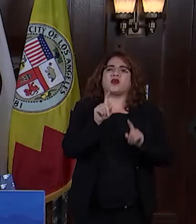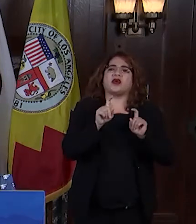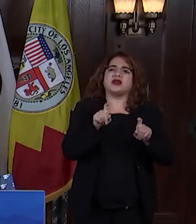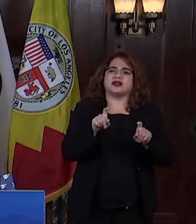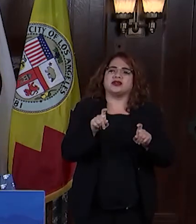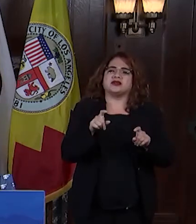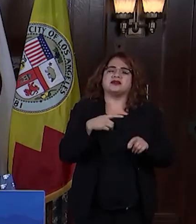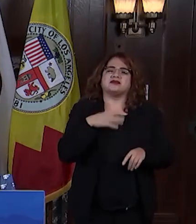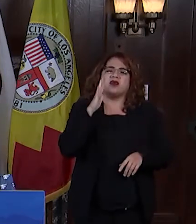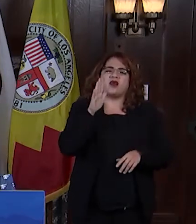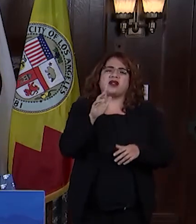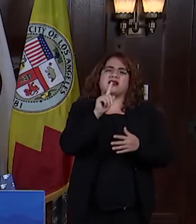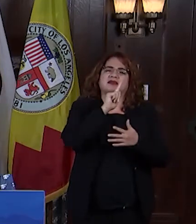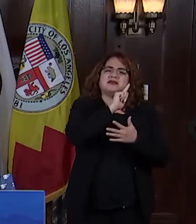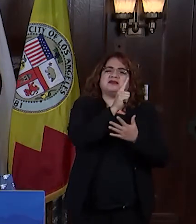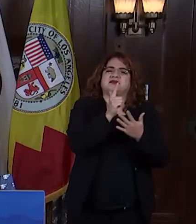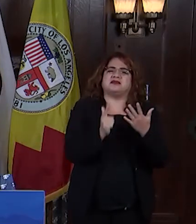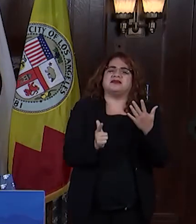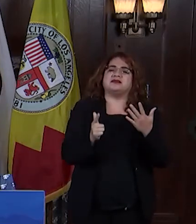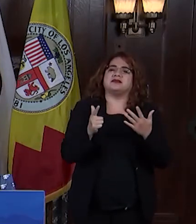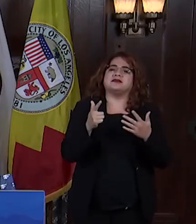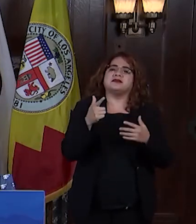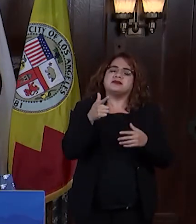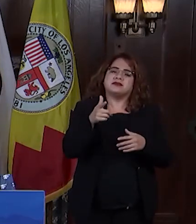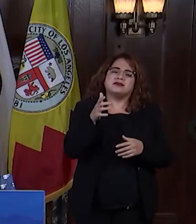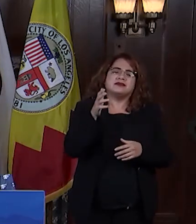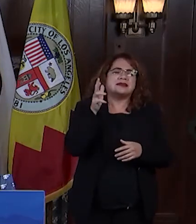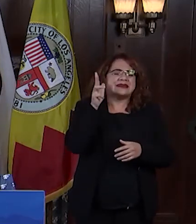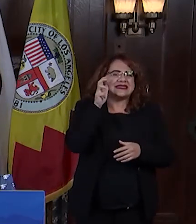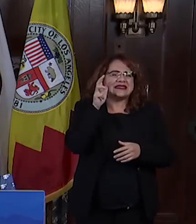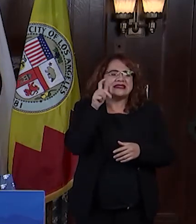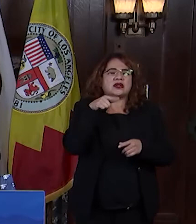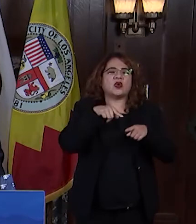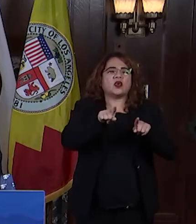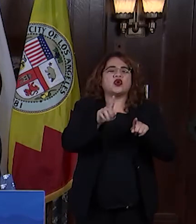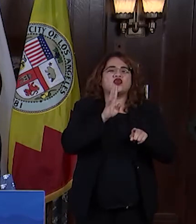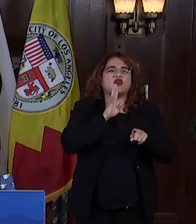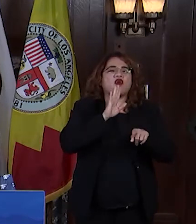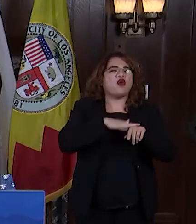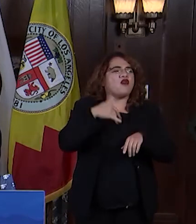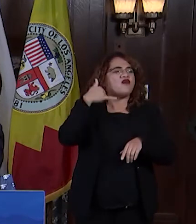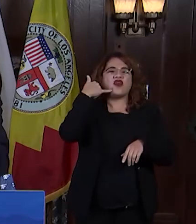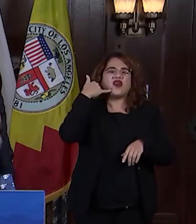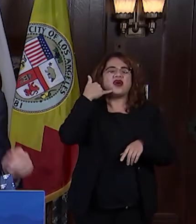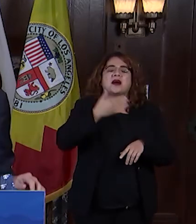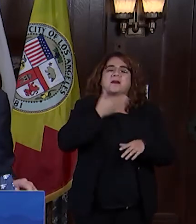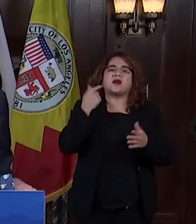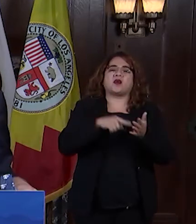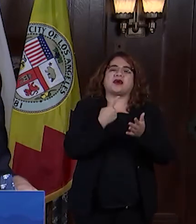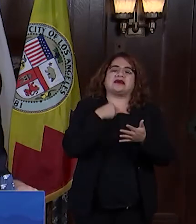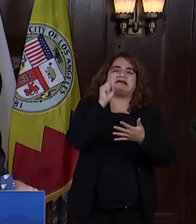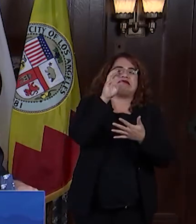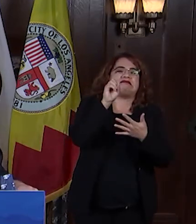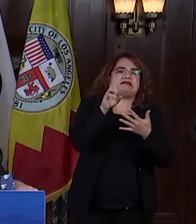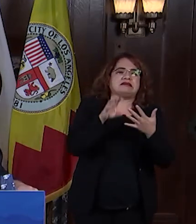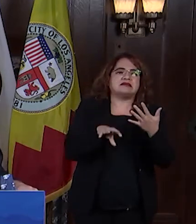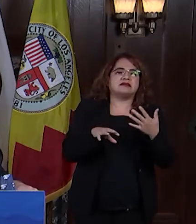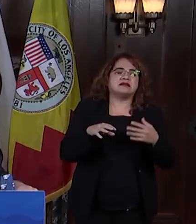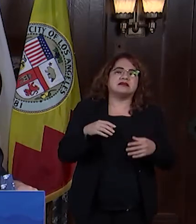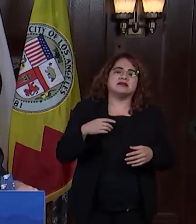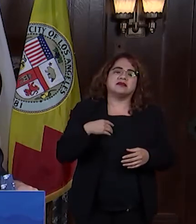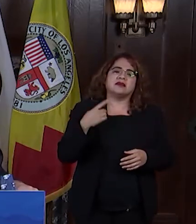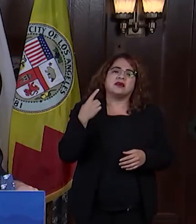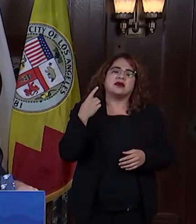all consecutively because I can never hear when you're talking to me on the phone. So Okay. There's a delay on the stream. Go for it. So one, I'm